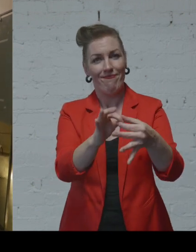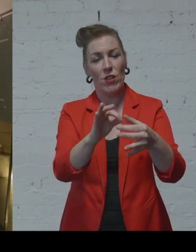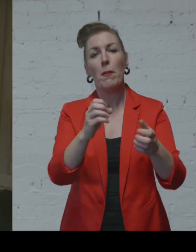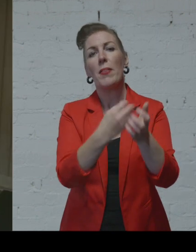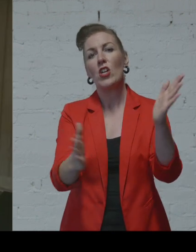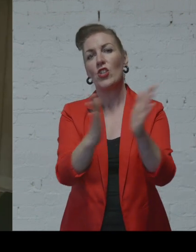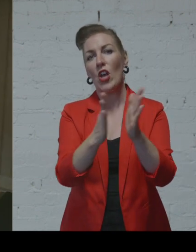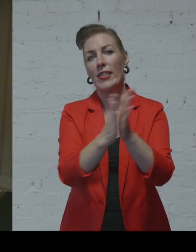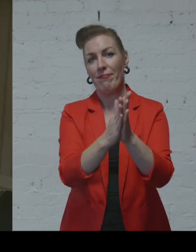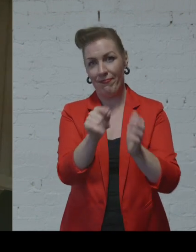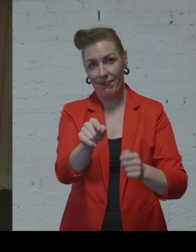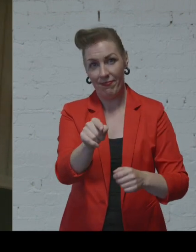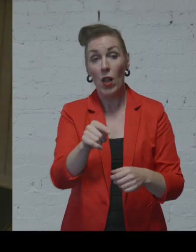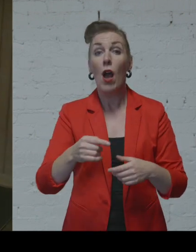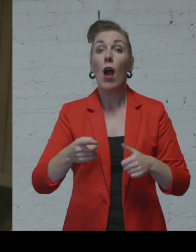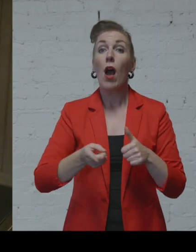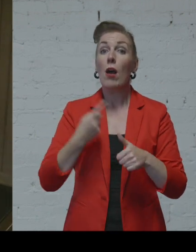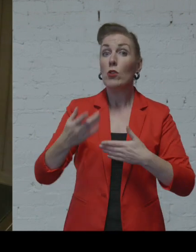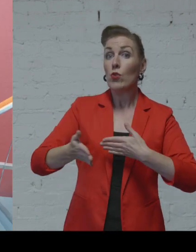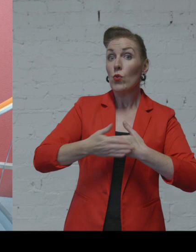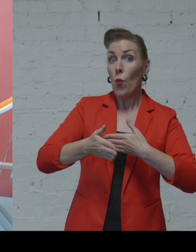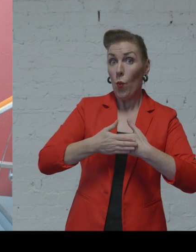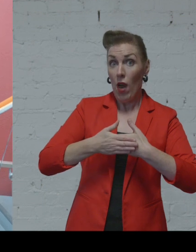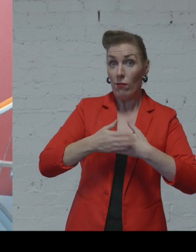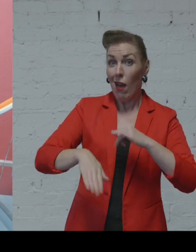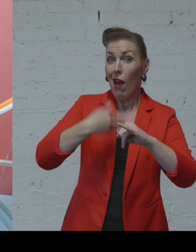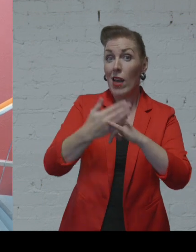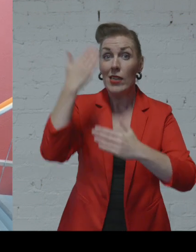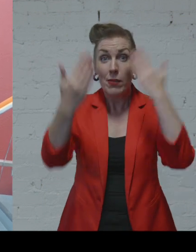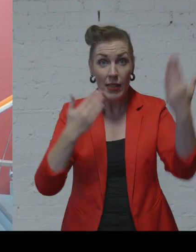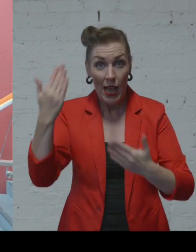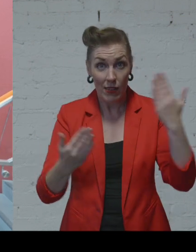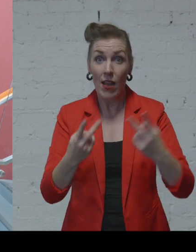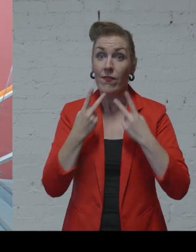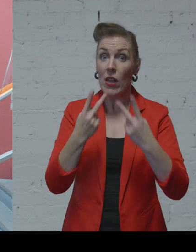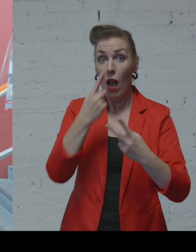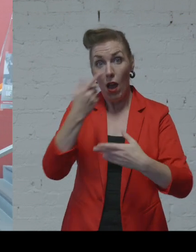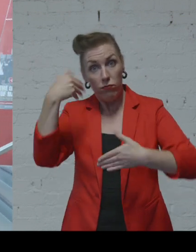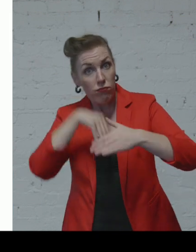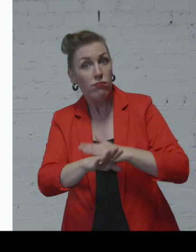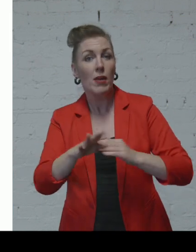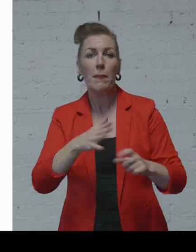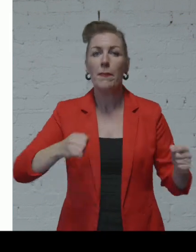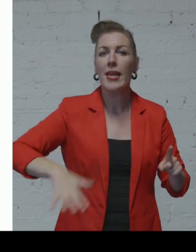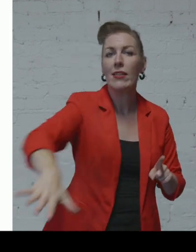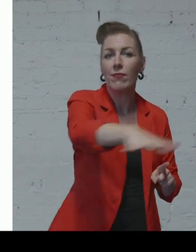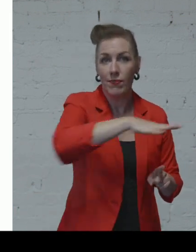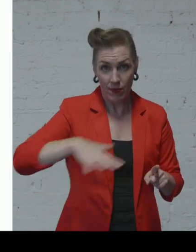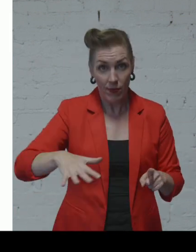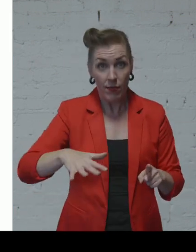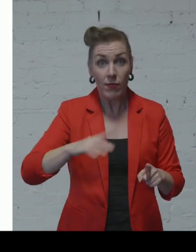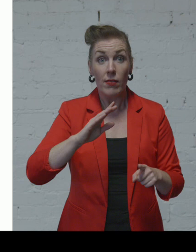Sunday. The automatic doors at the end of the exhibition will take visitors out into the foyer area.